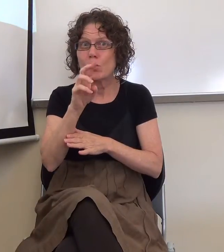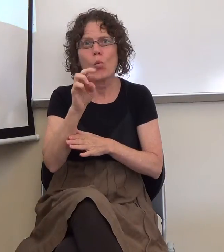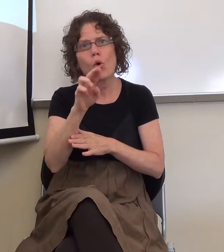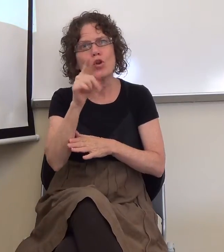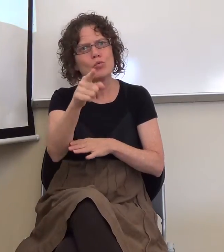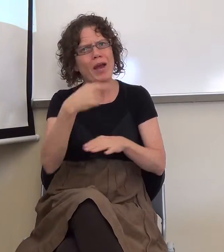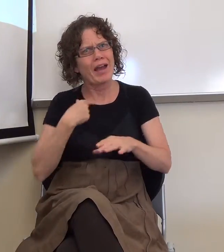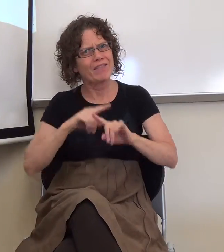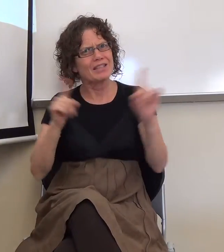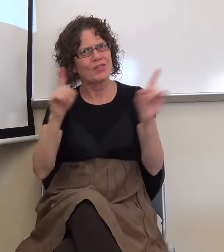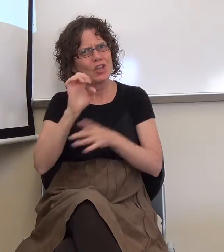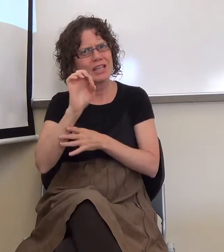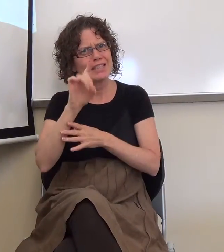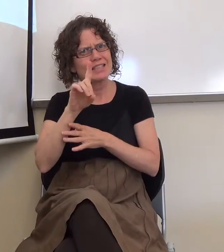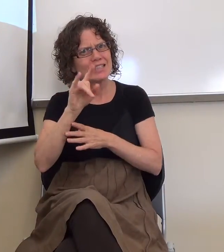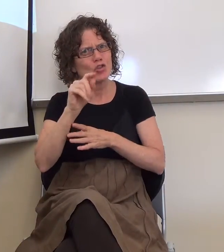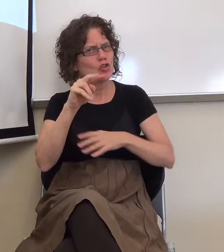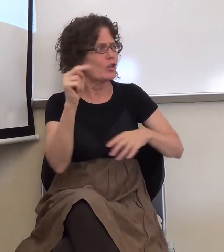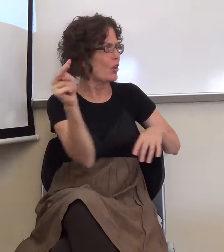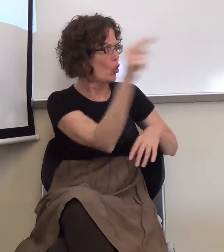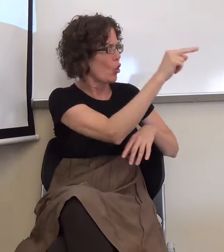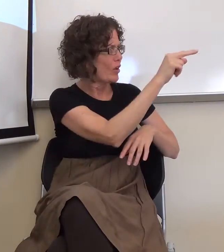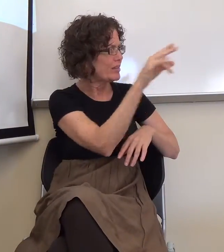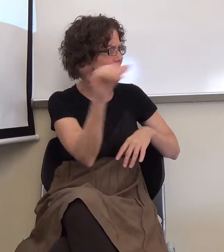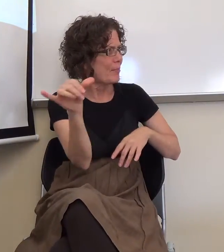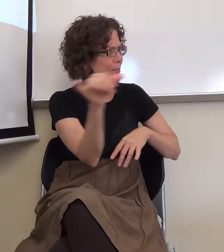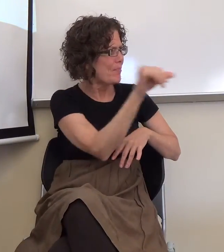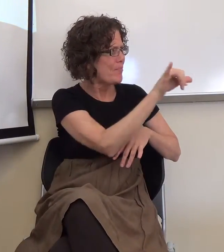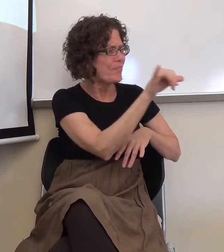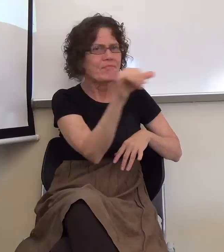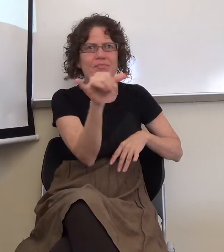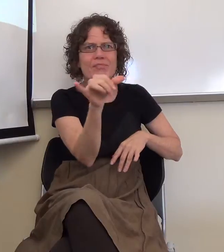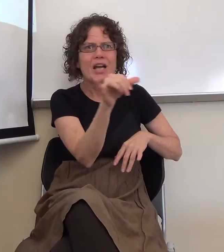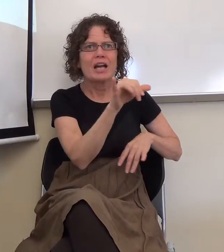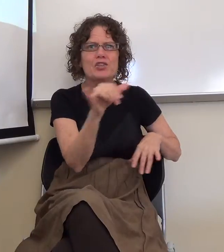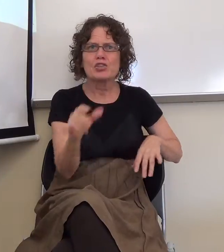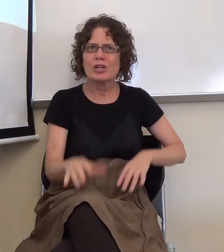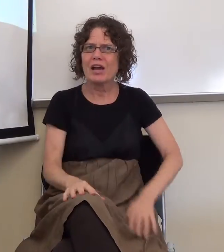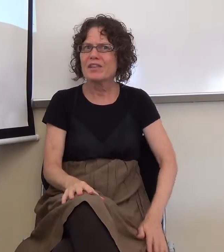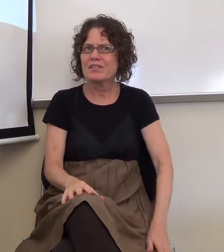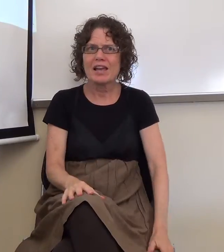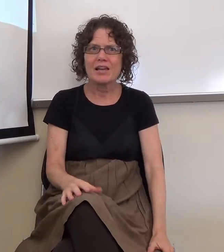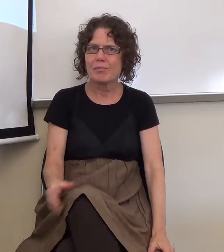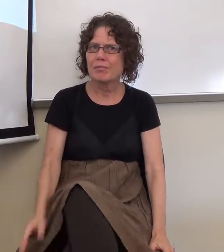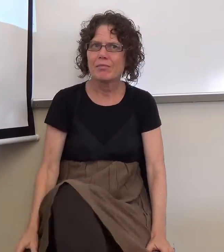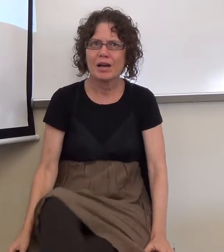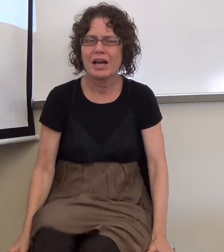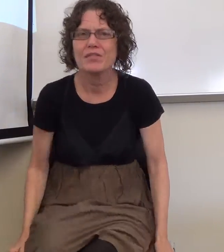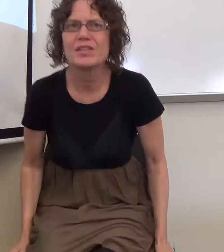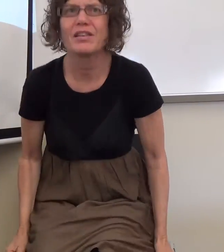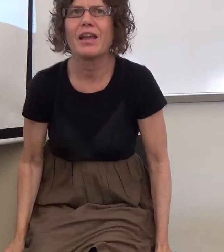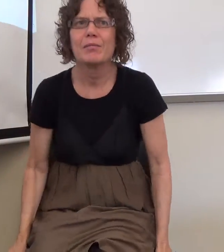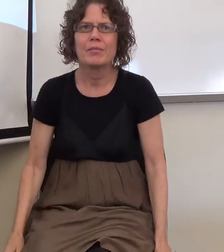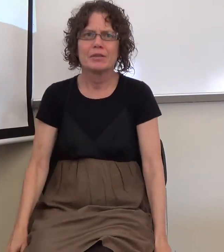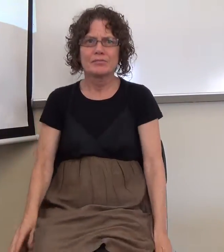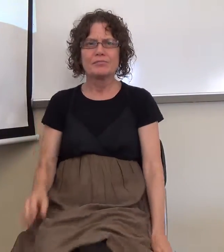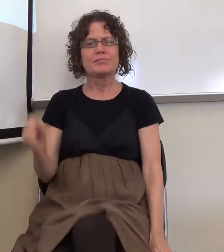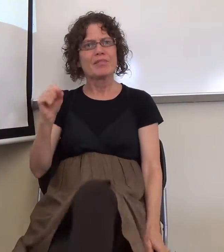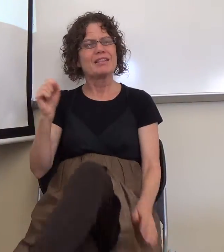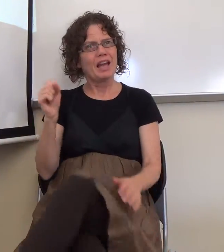edition? Okay, yeah, that can just go, your homework can just go in. I should have the same. I have the same. Yeah, because it's right here.